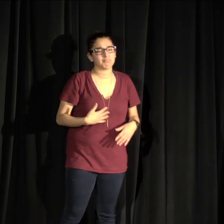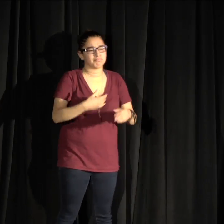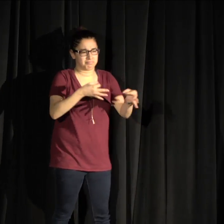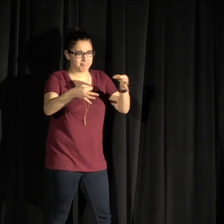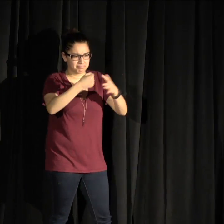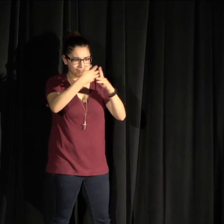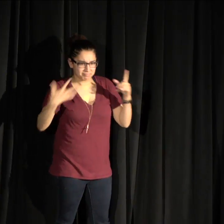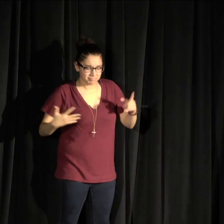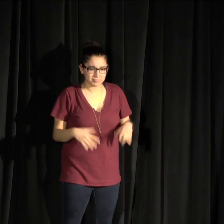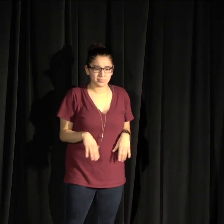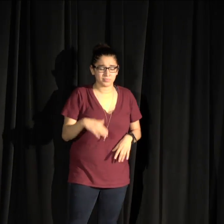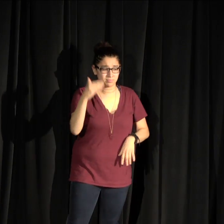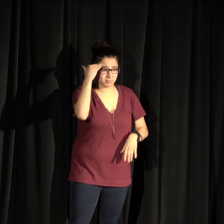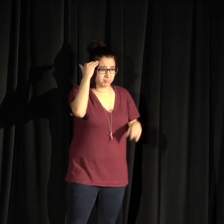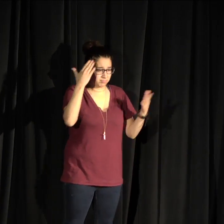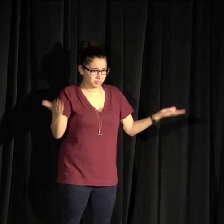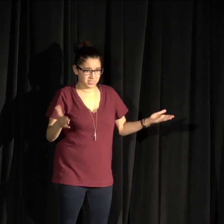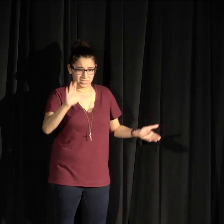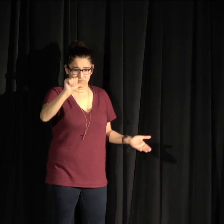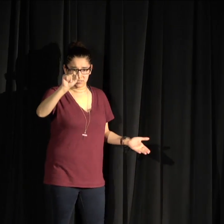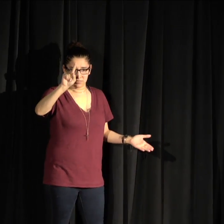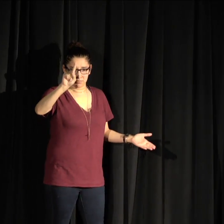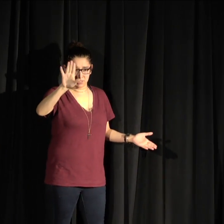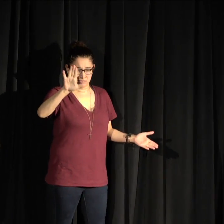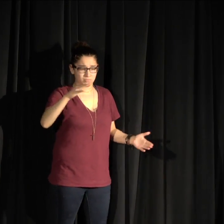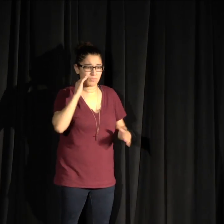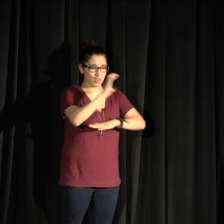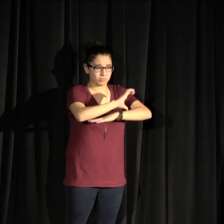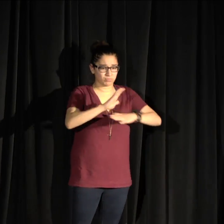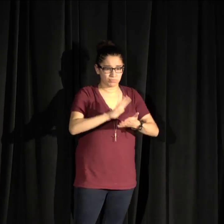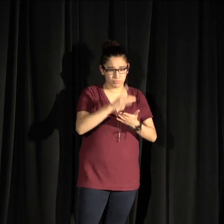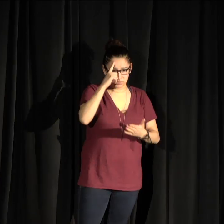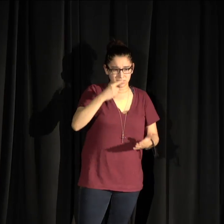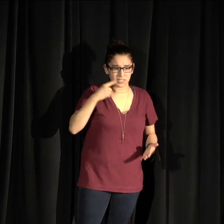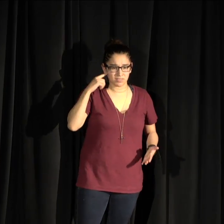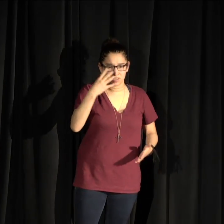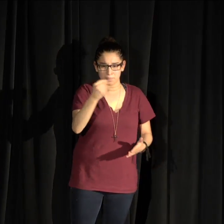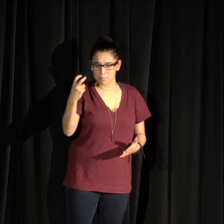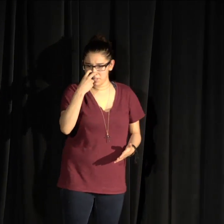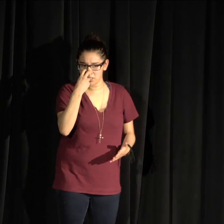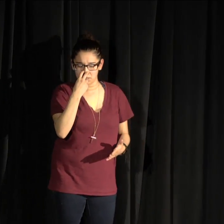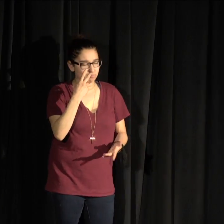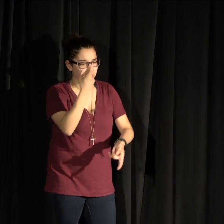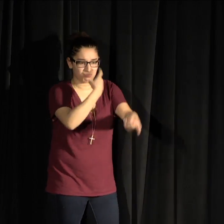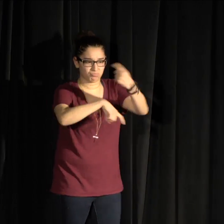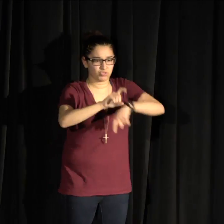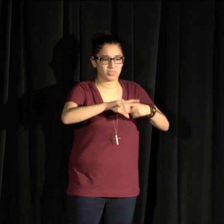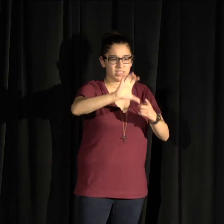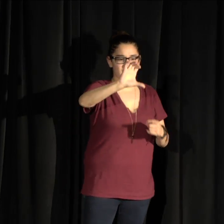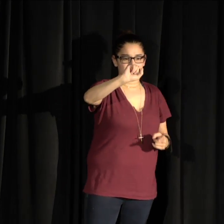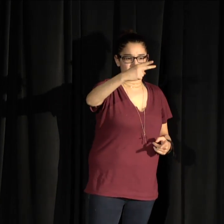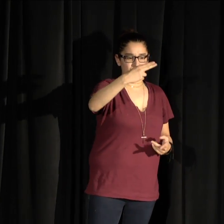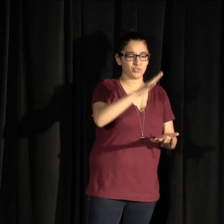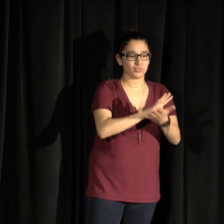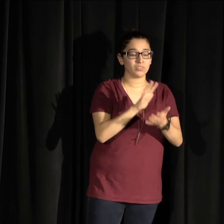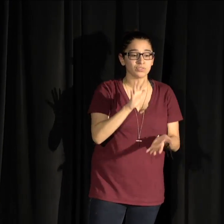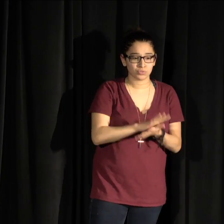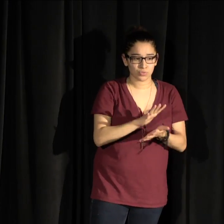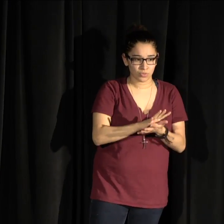School. So let me explain a little bit. So you know here at CSDB, Colorado School for the Deaf and the Blind, my story is about